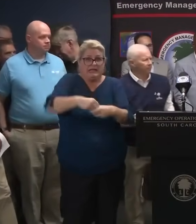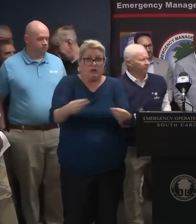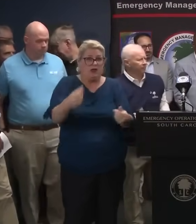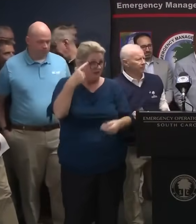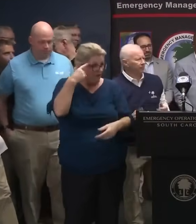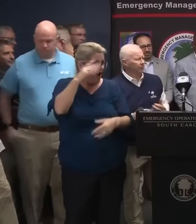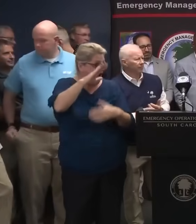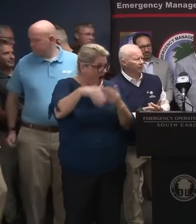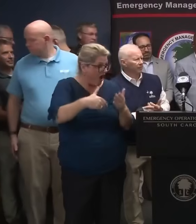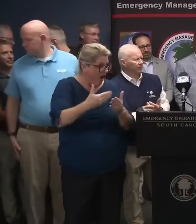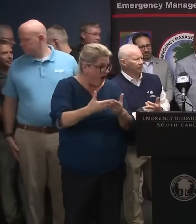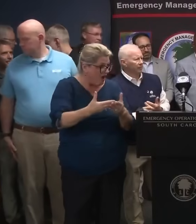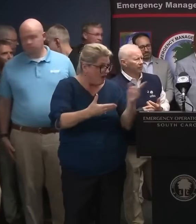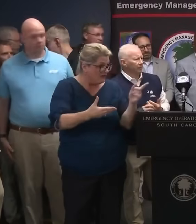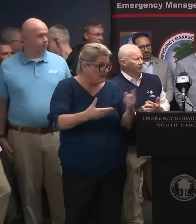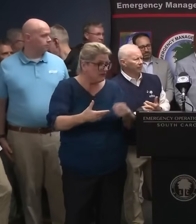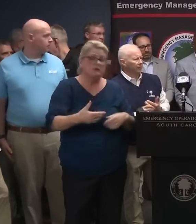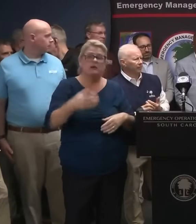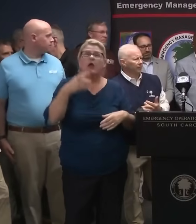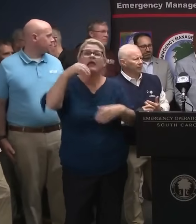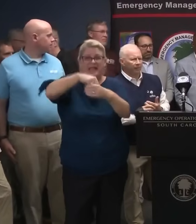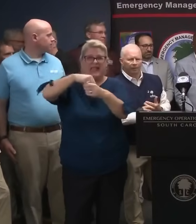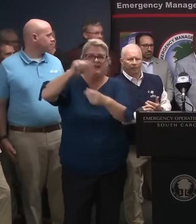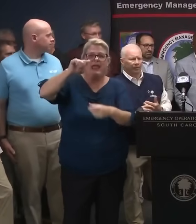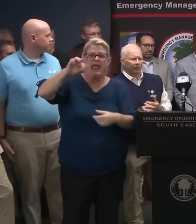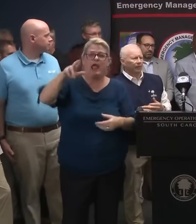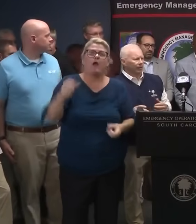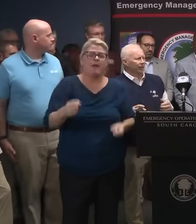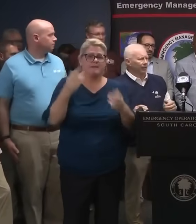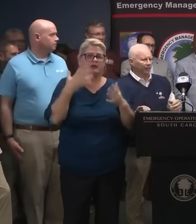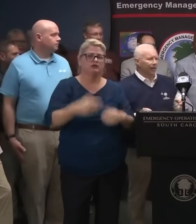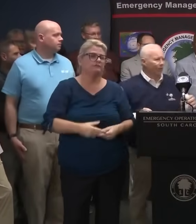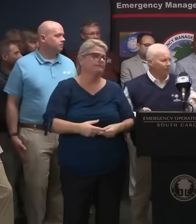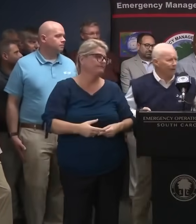How much here would need to be buried? Yeah. To bury all of it? How much is above ground that, in theory, we need to...